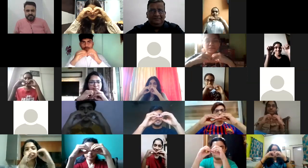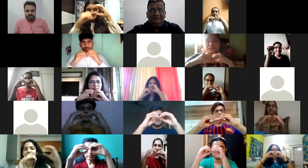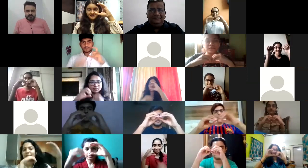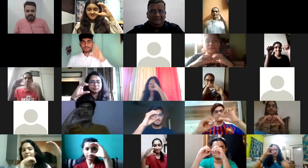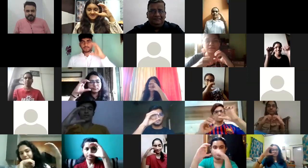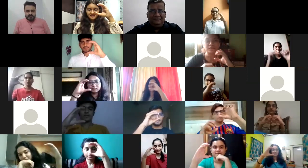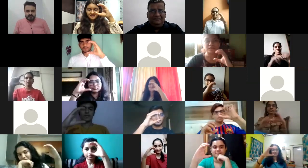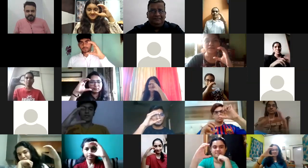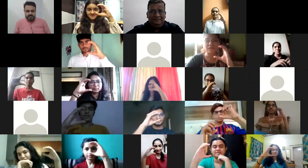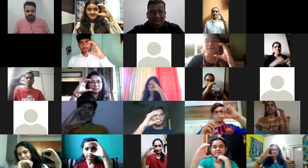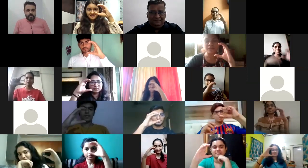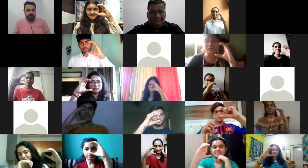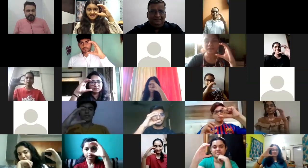C, coffee,